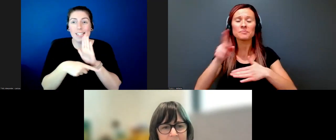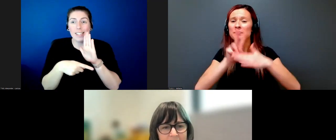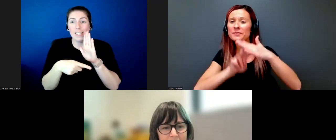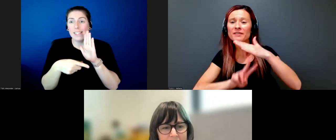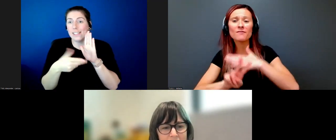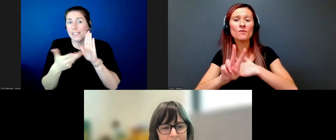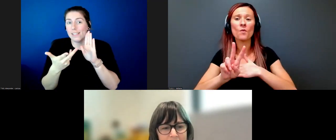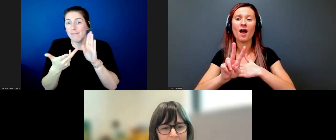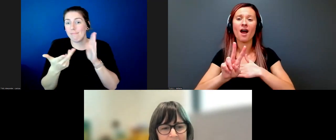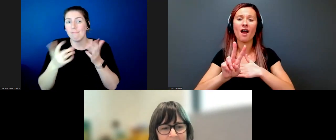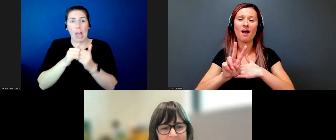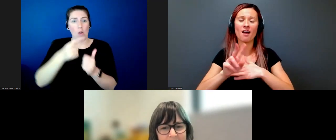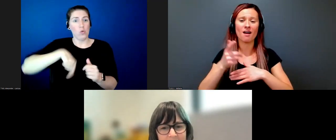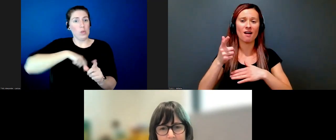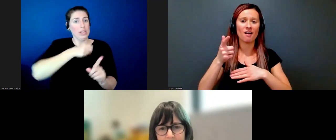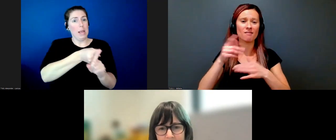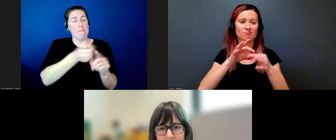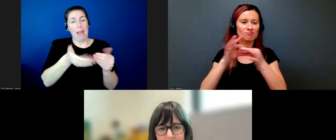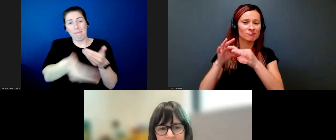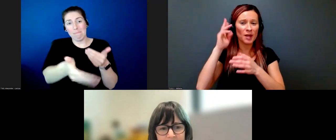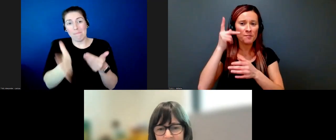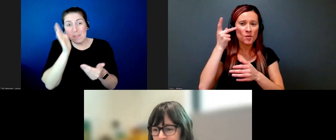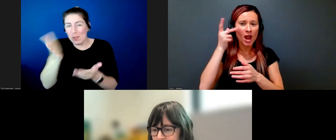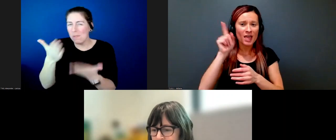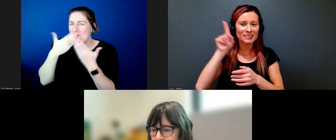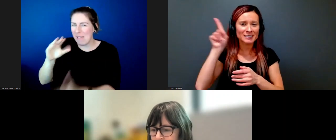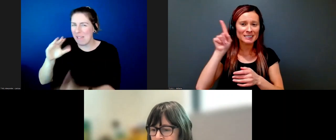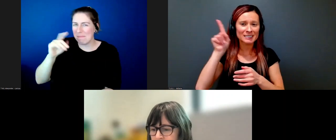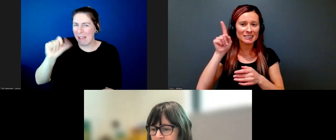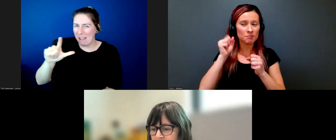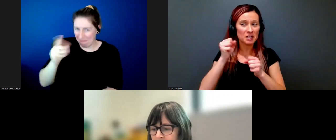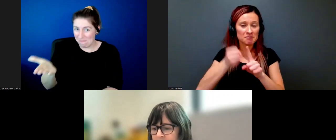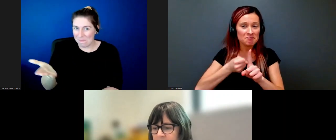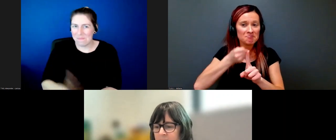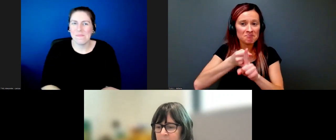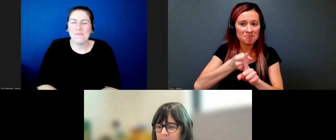in the near future. Thanks, Michael.